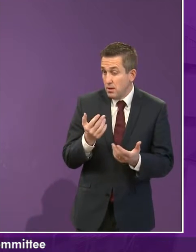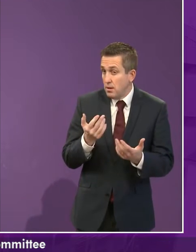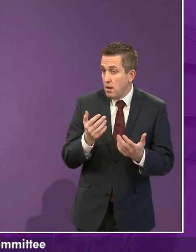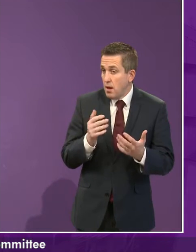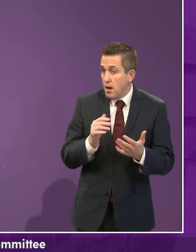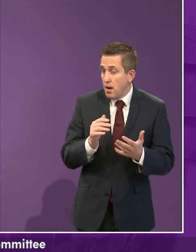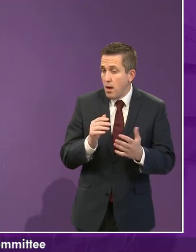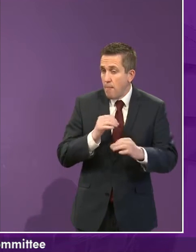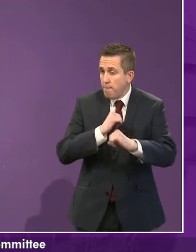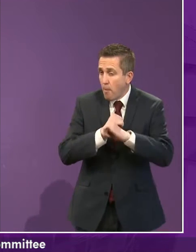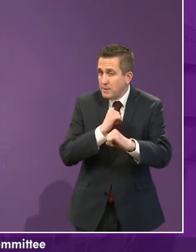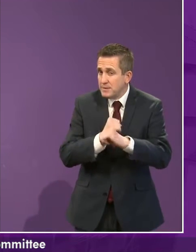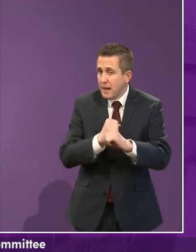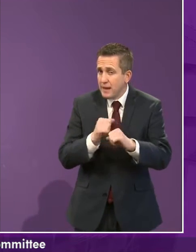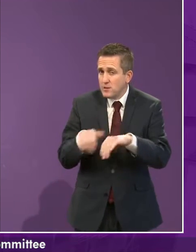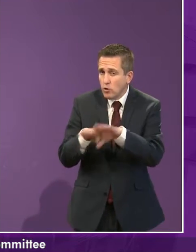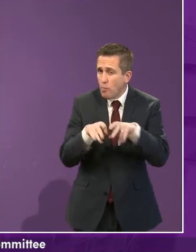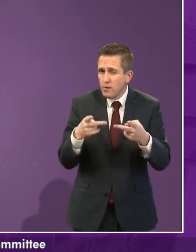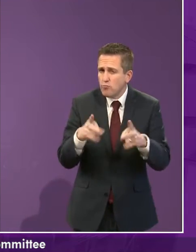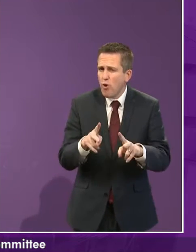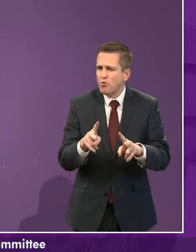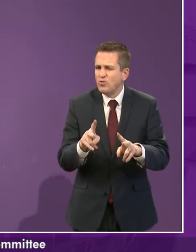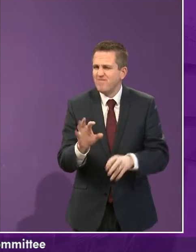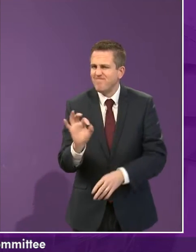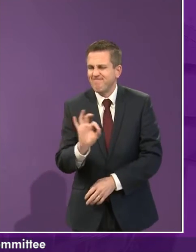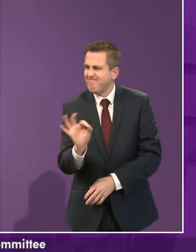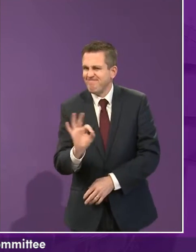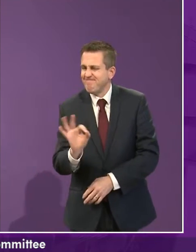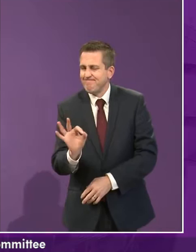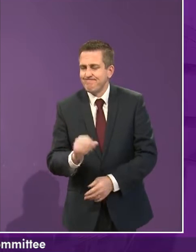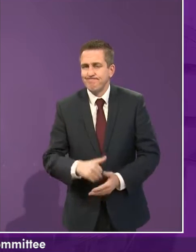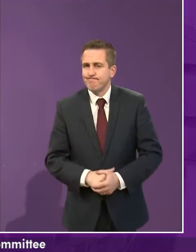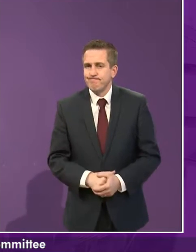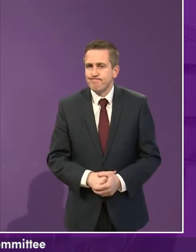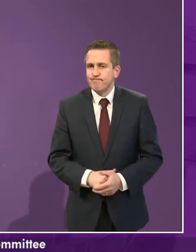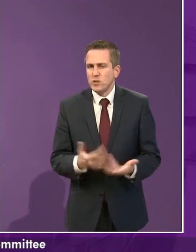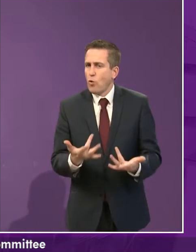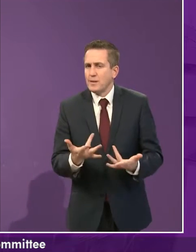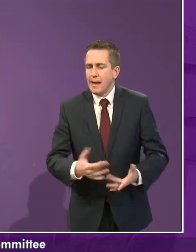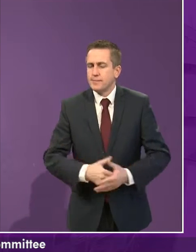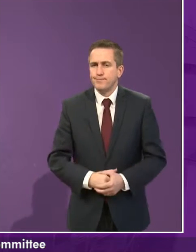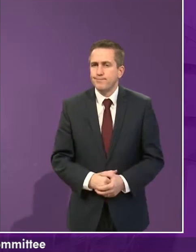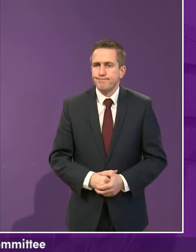approach, there probably isn't one as such. However,